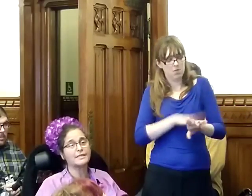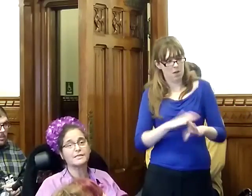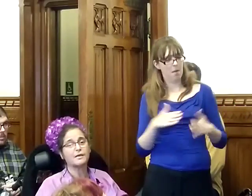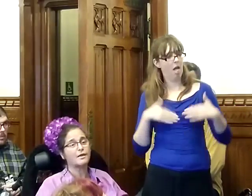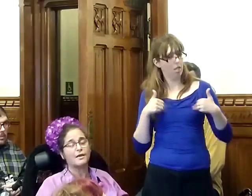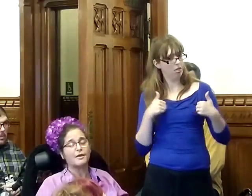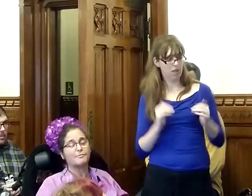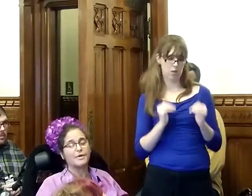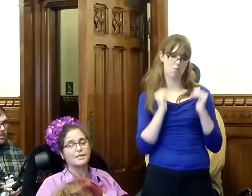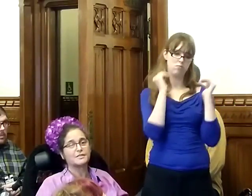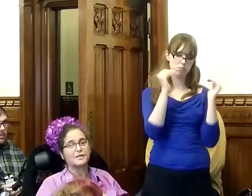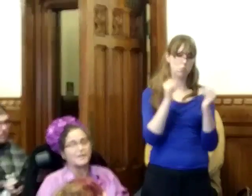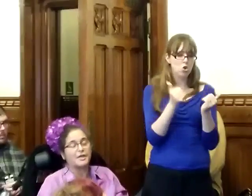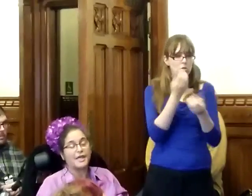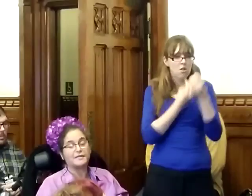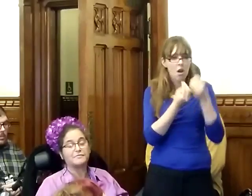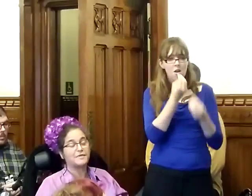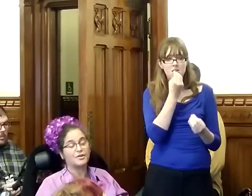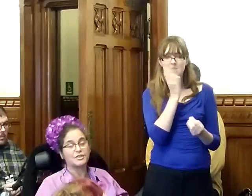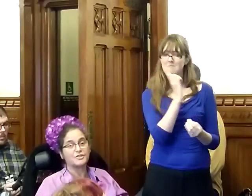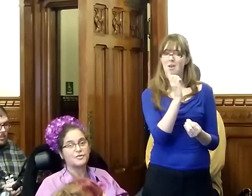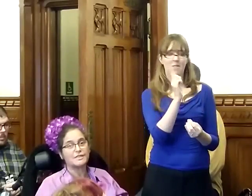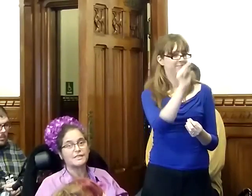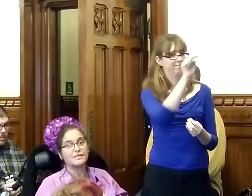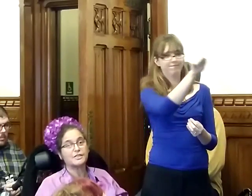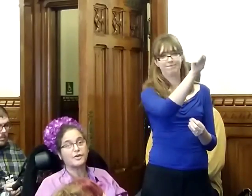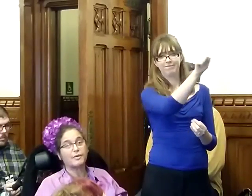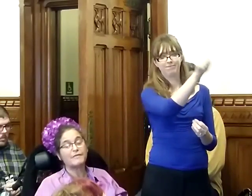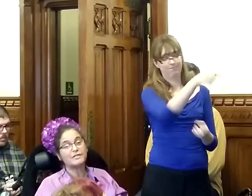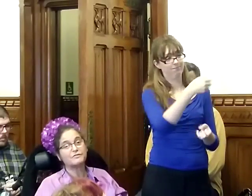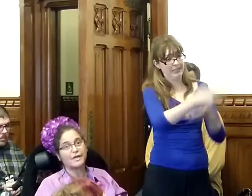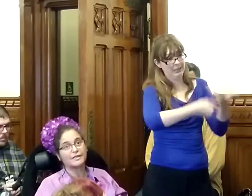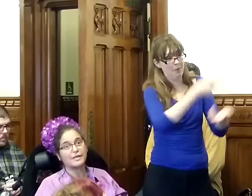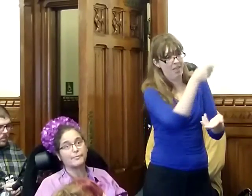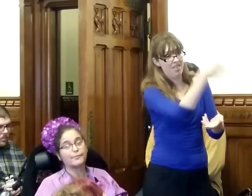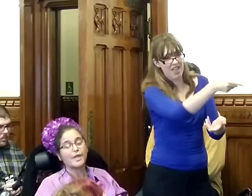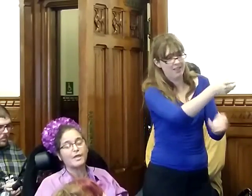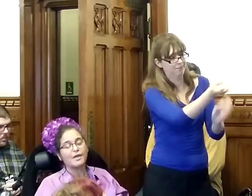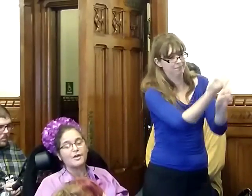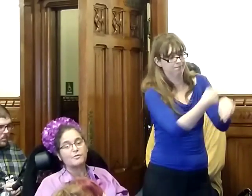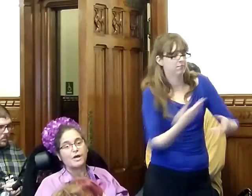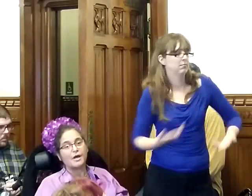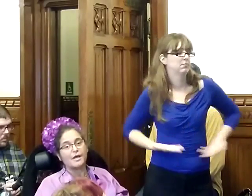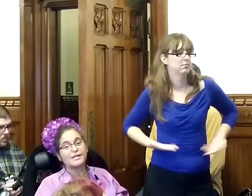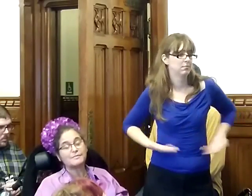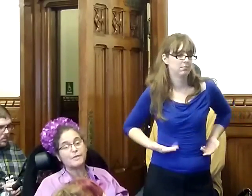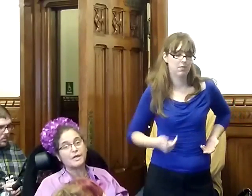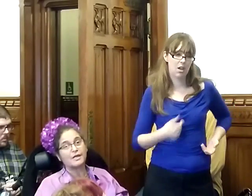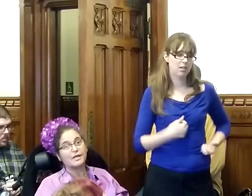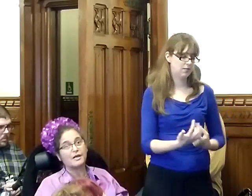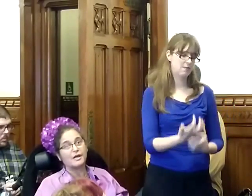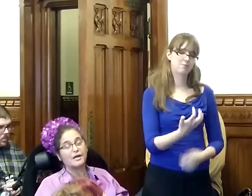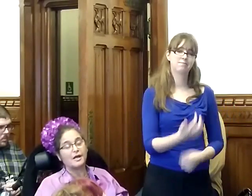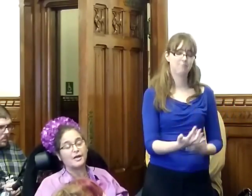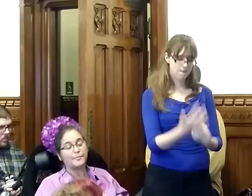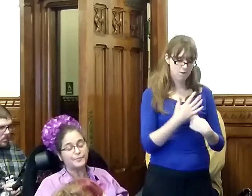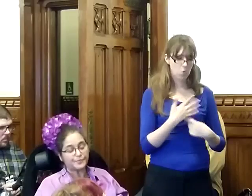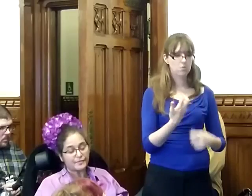active diets. But again, they're not interested, so I'm having to fight them. I asked